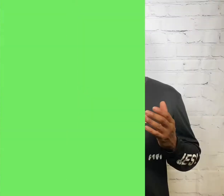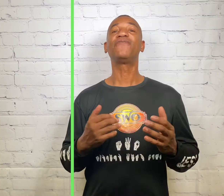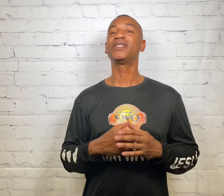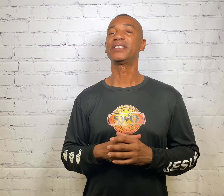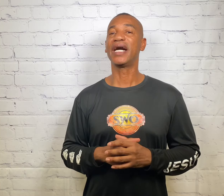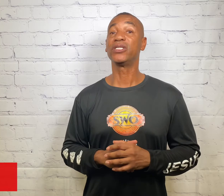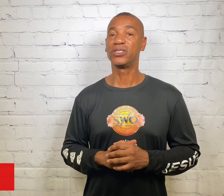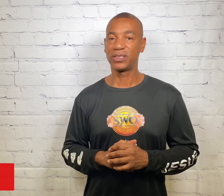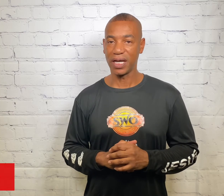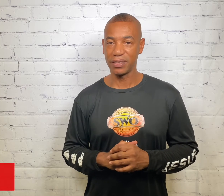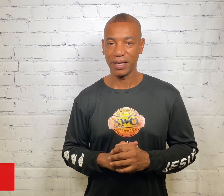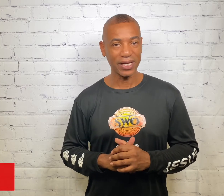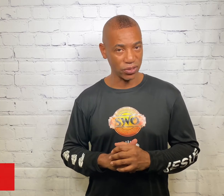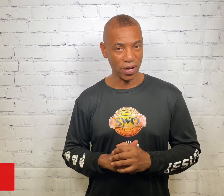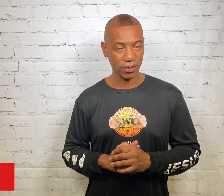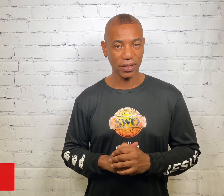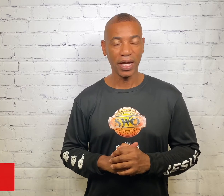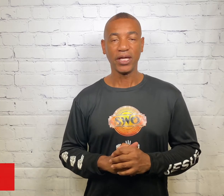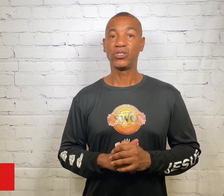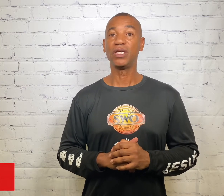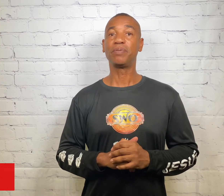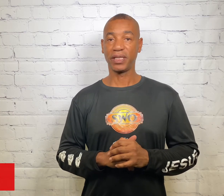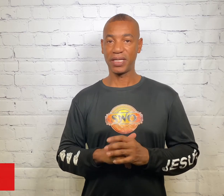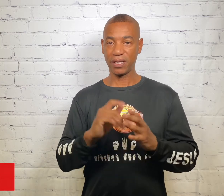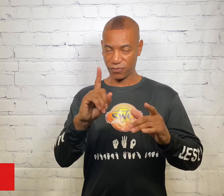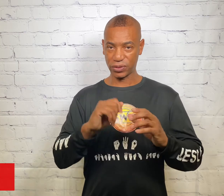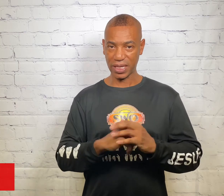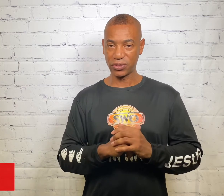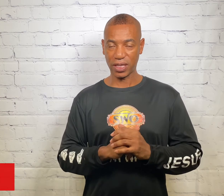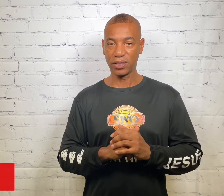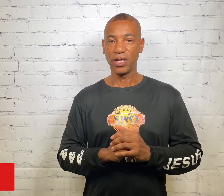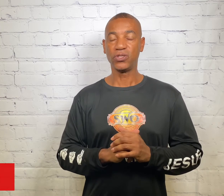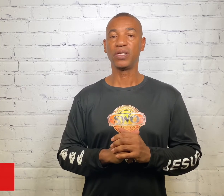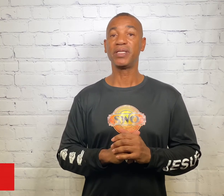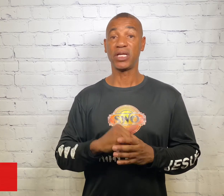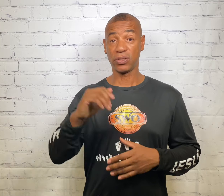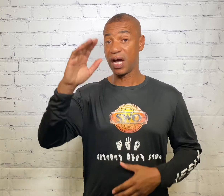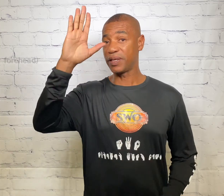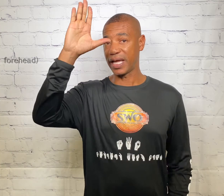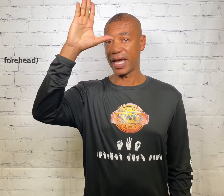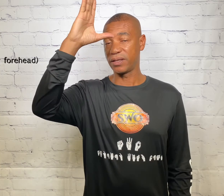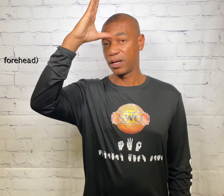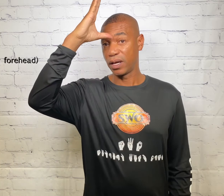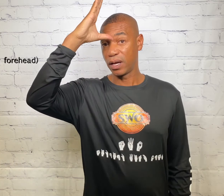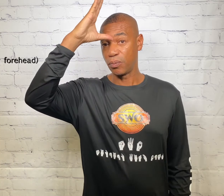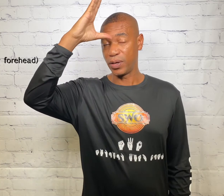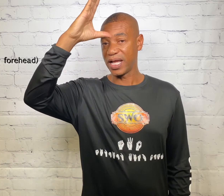Now for the sign son and daughter, you simply take, for the sign son, you simply take your dominant hand, bring that